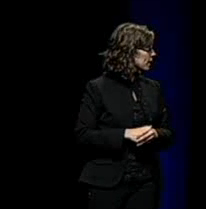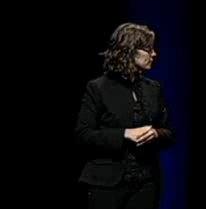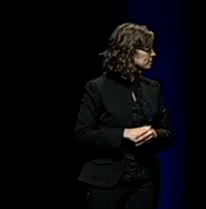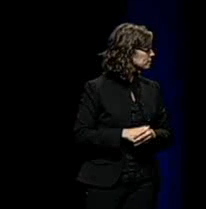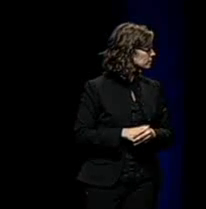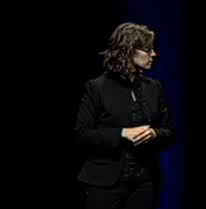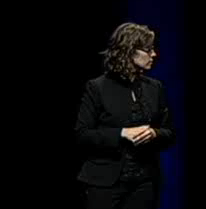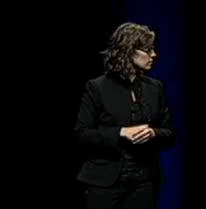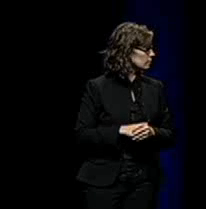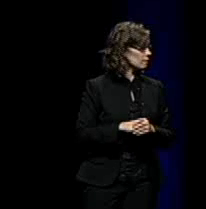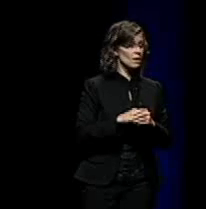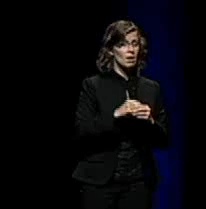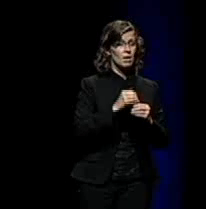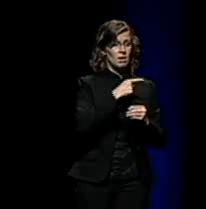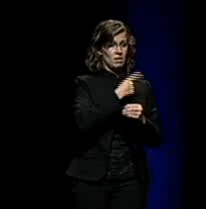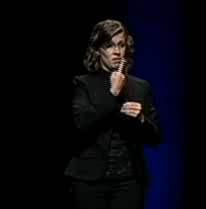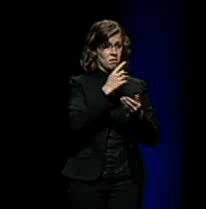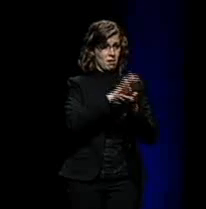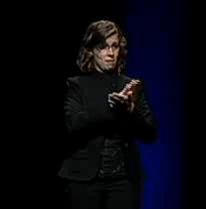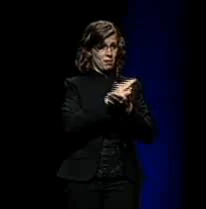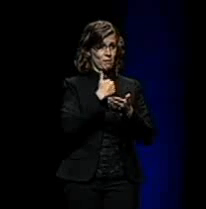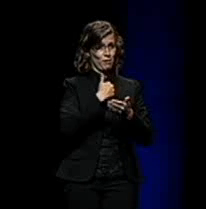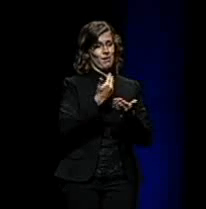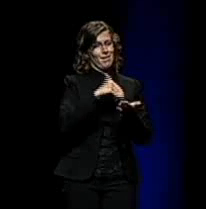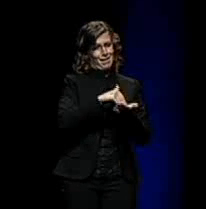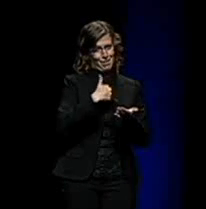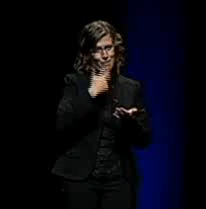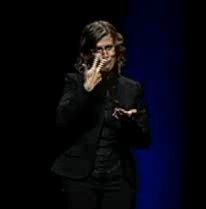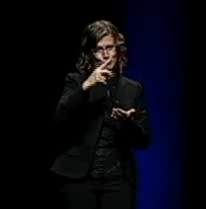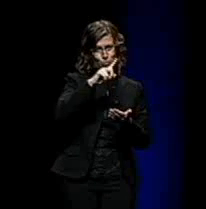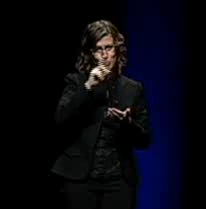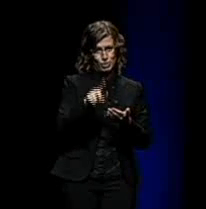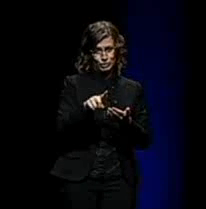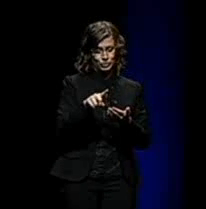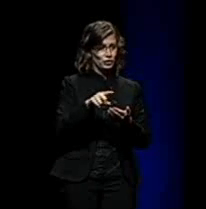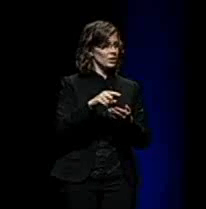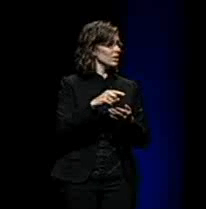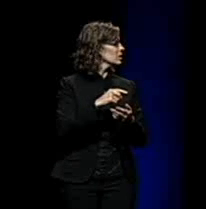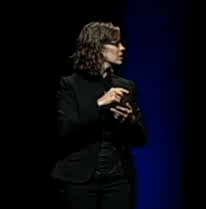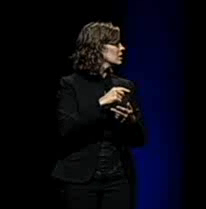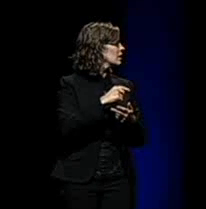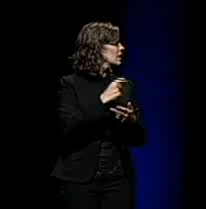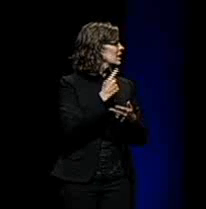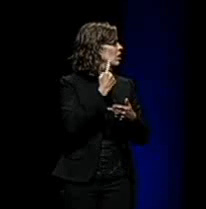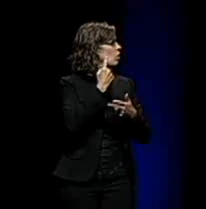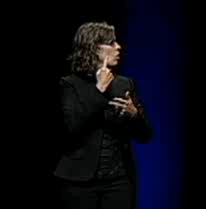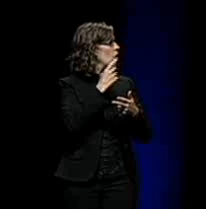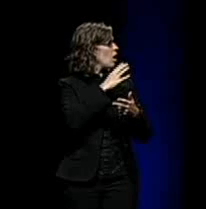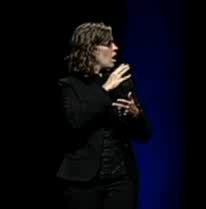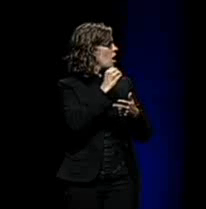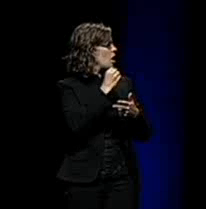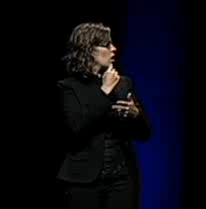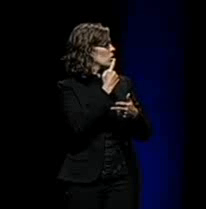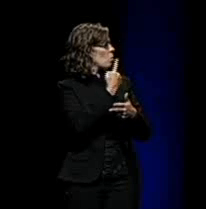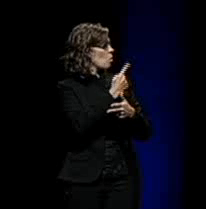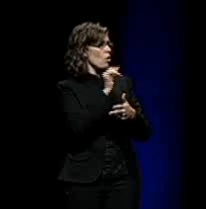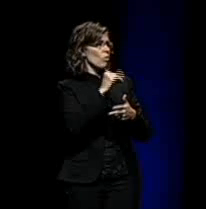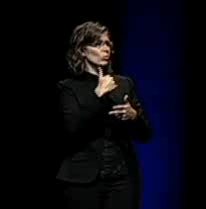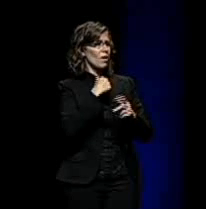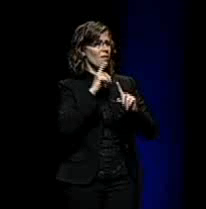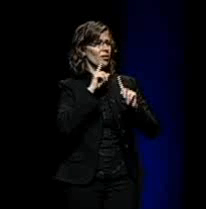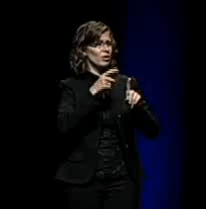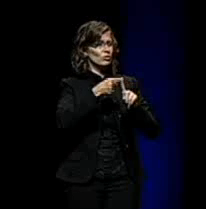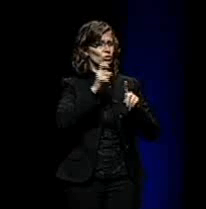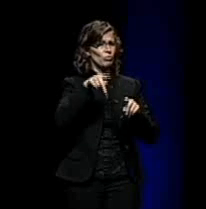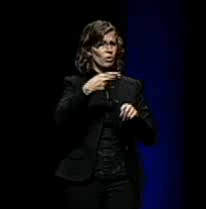Okay, there are 3 questions left. This one has an answer from, I assume, from Farah. Oh, good. Can we get a